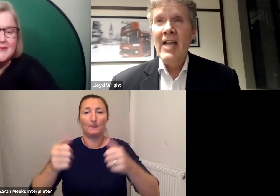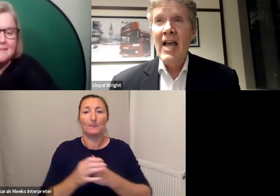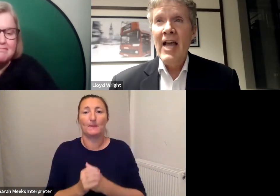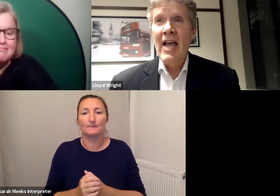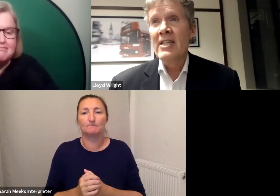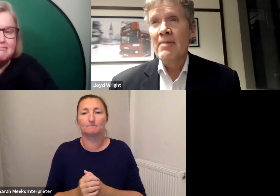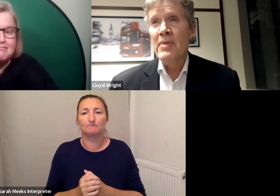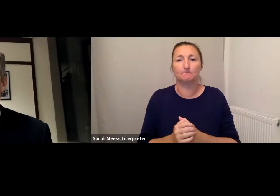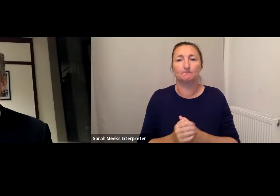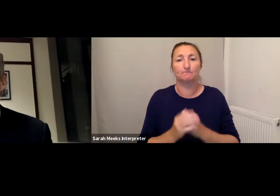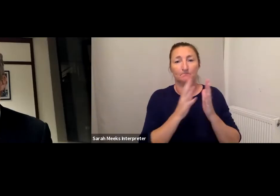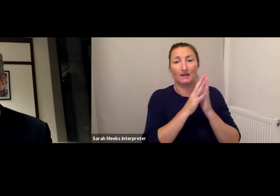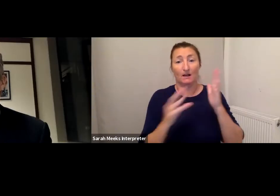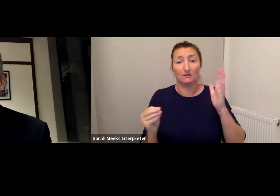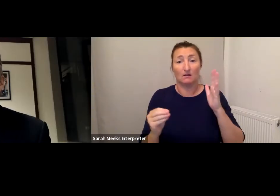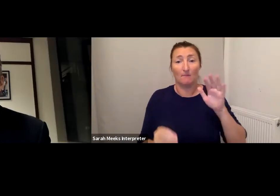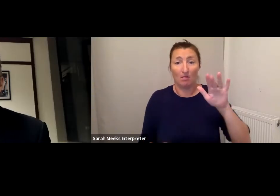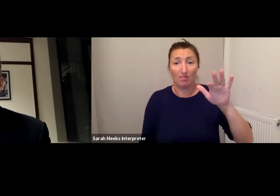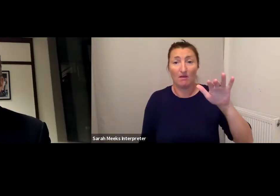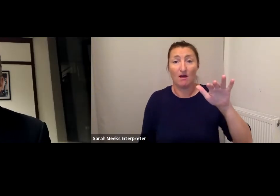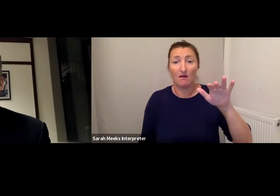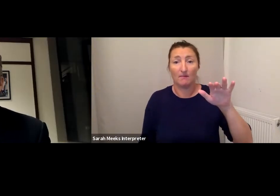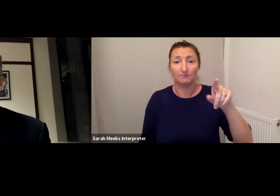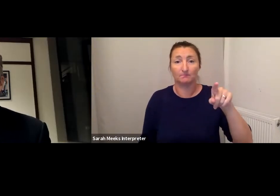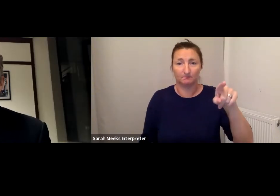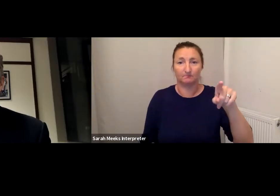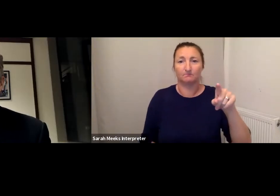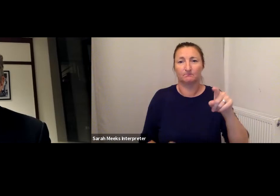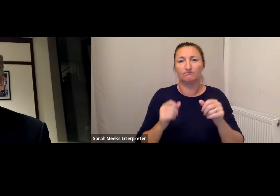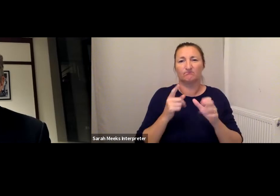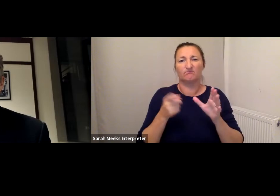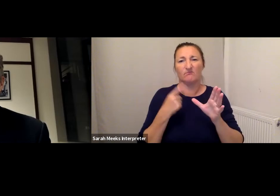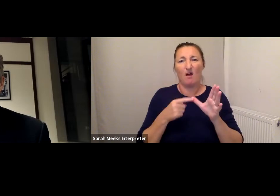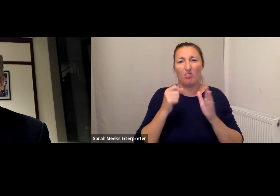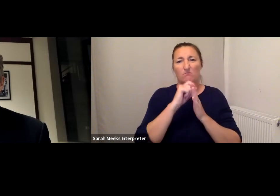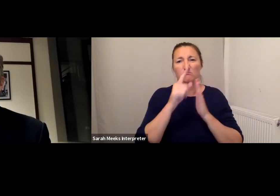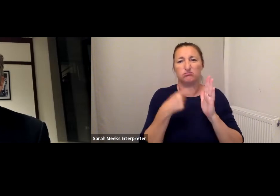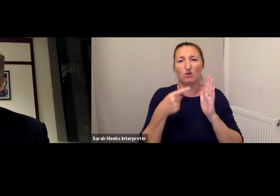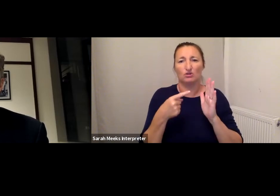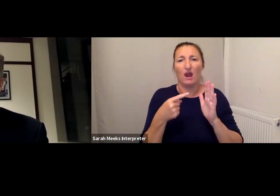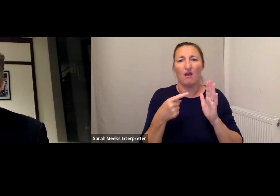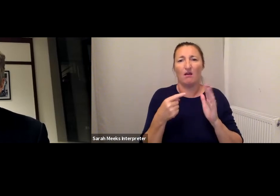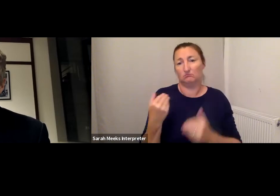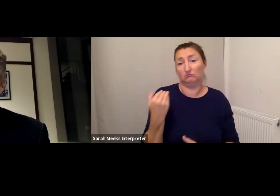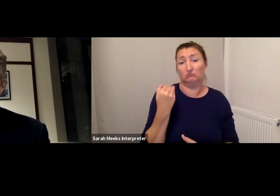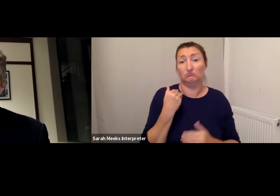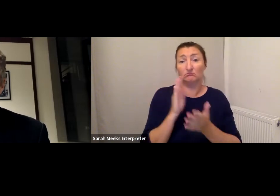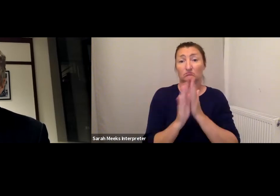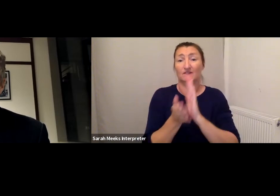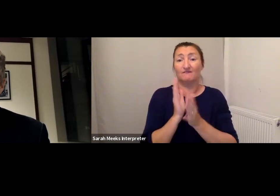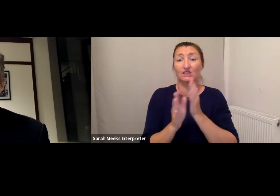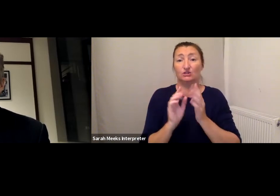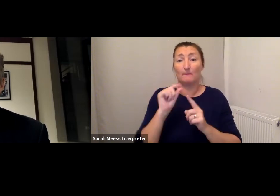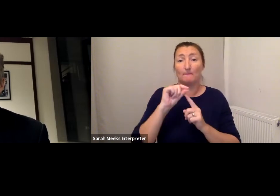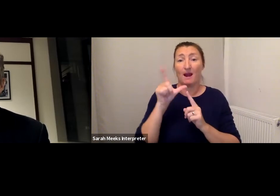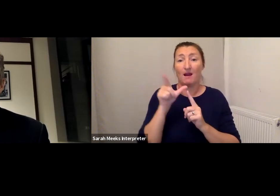So the example you see up there is one of our other projects that recently completed in